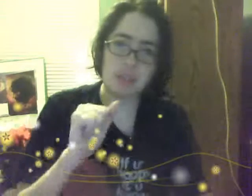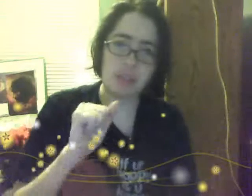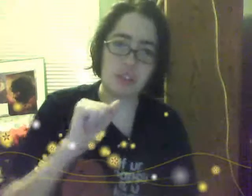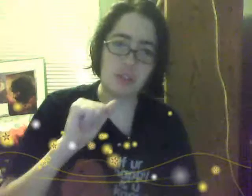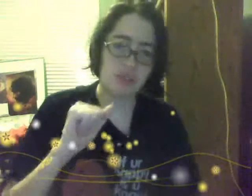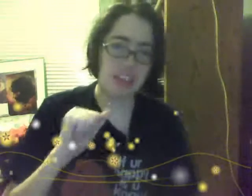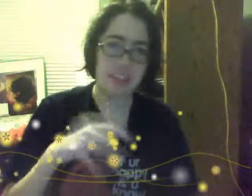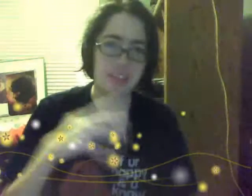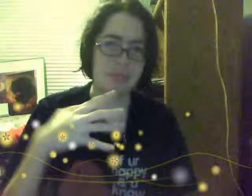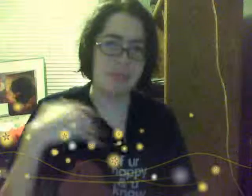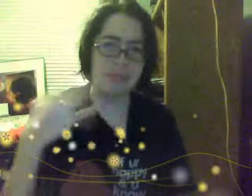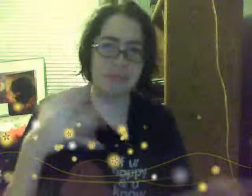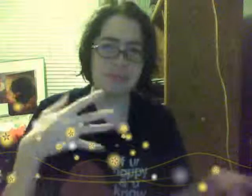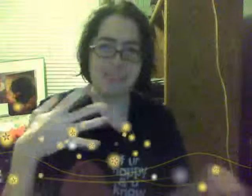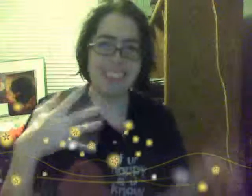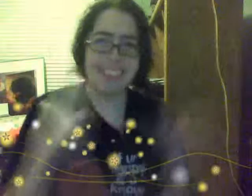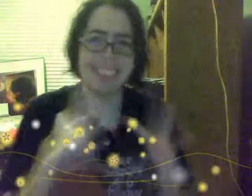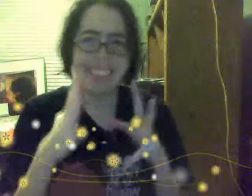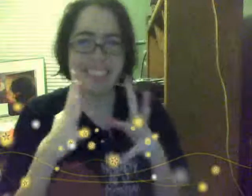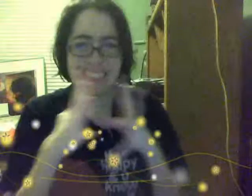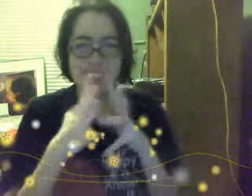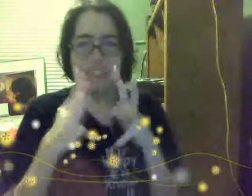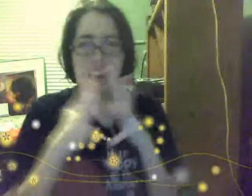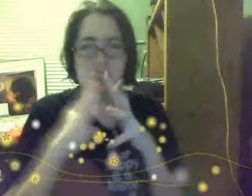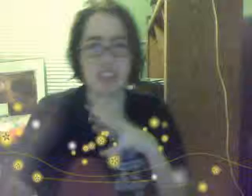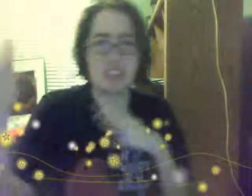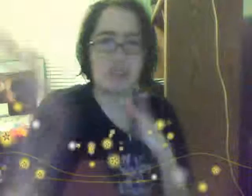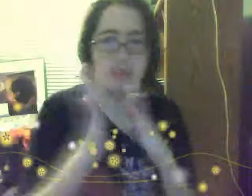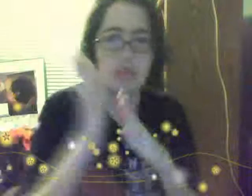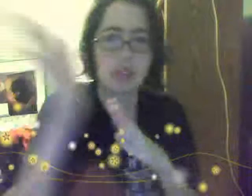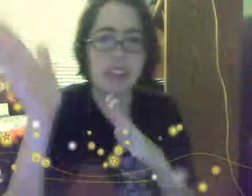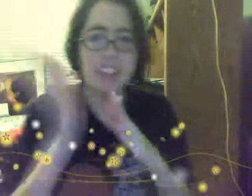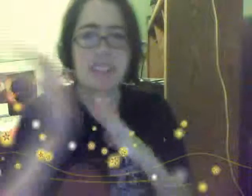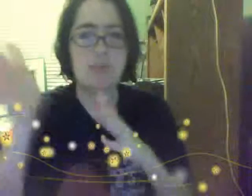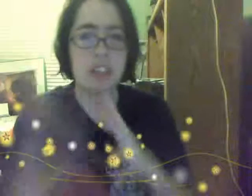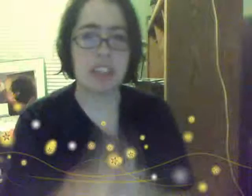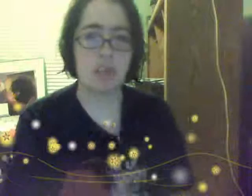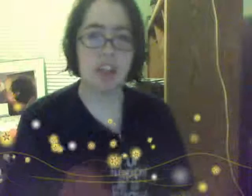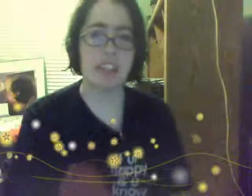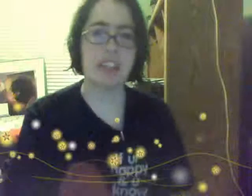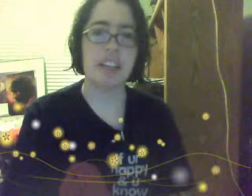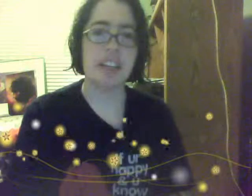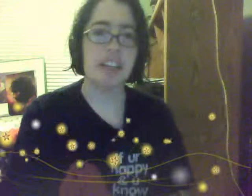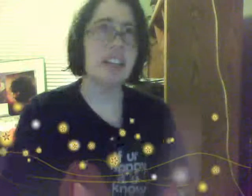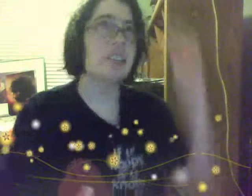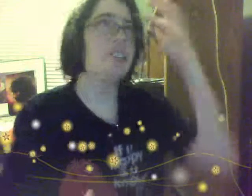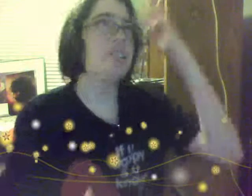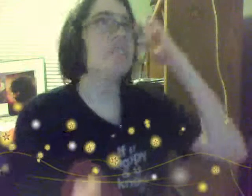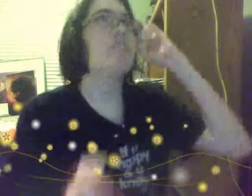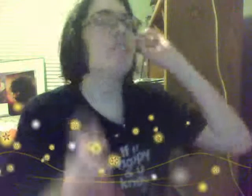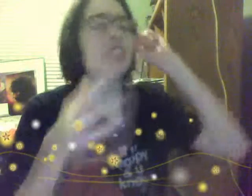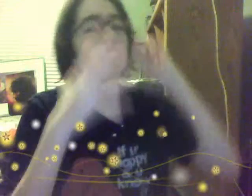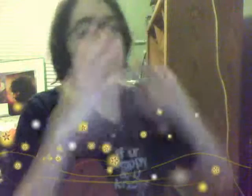episode showed of, like, how she's subtly breaking away. Earlier in